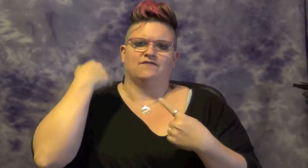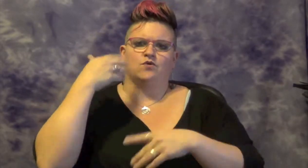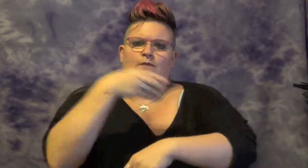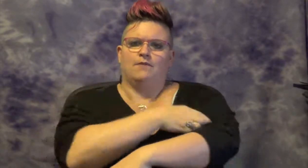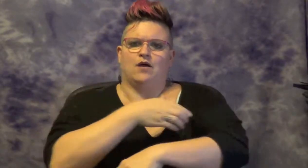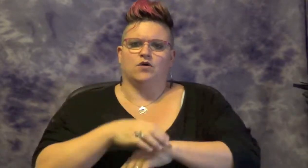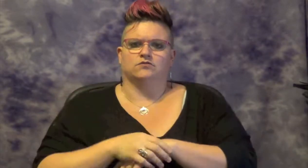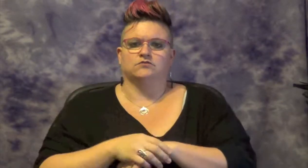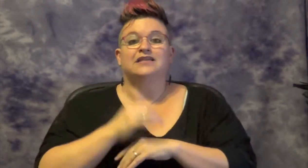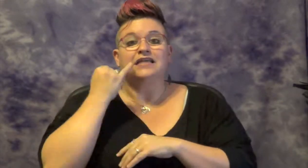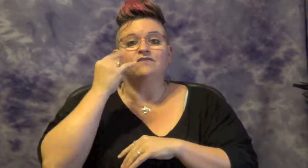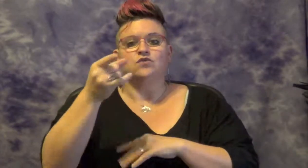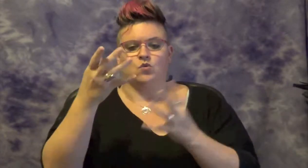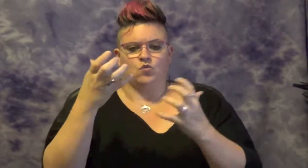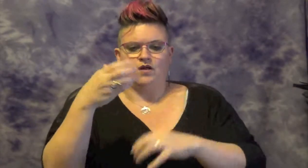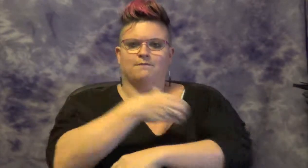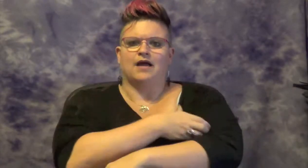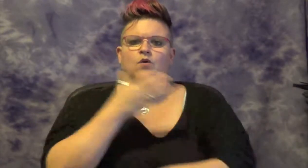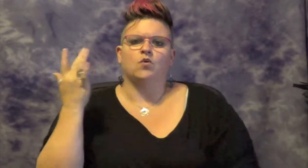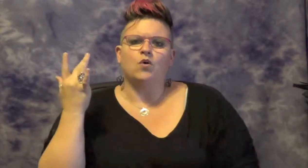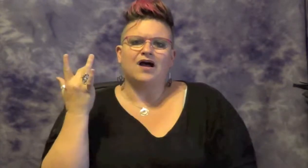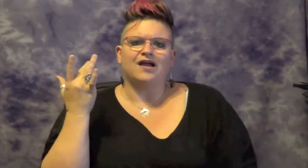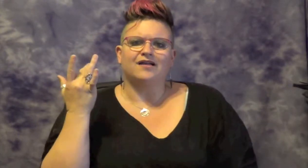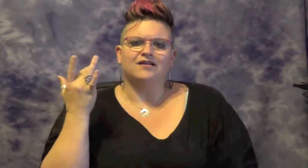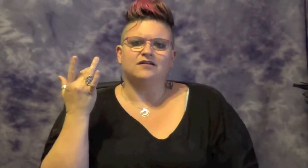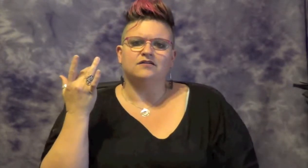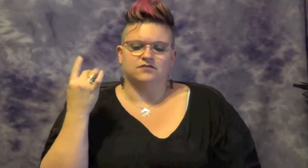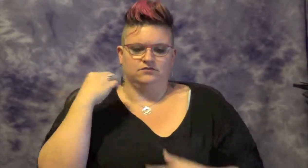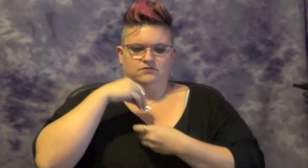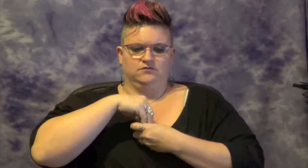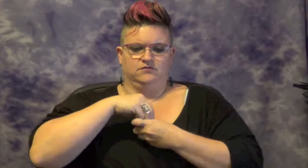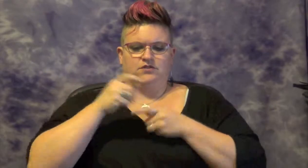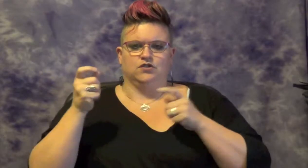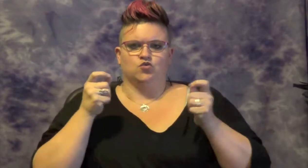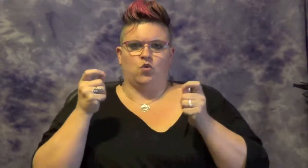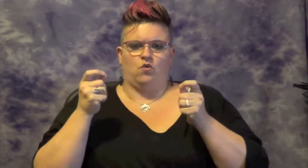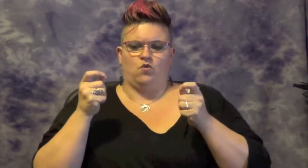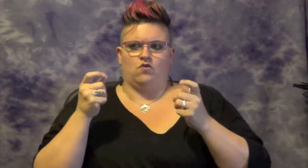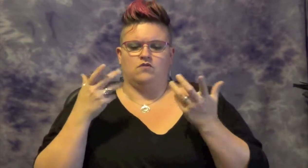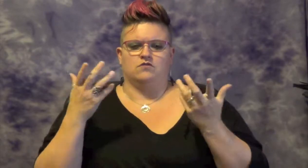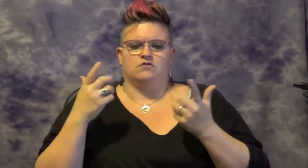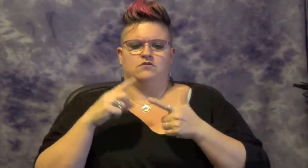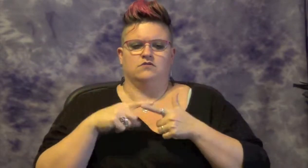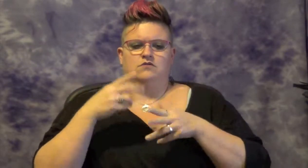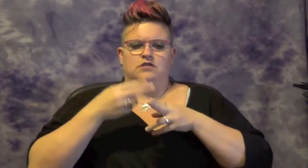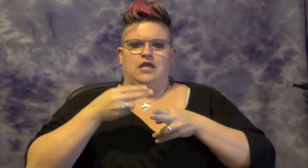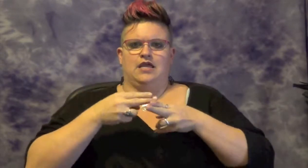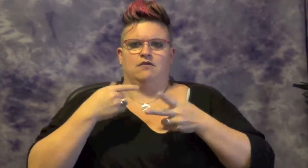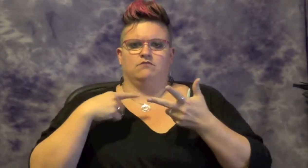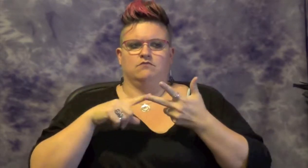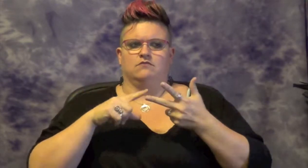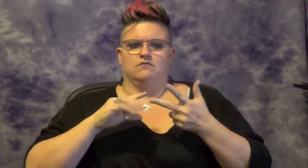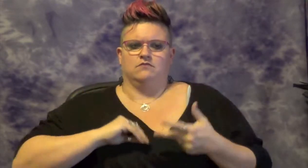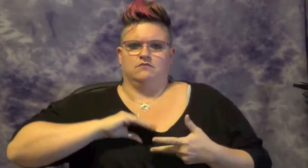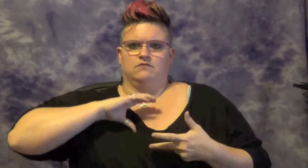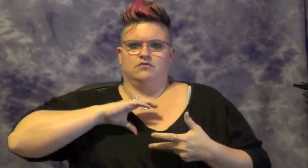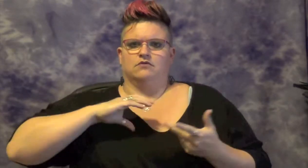And also look for ways to empower the community. And why would you seek